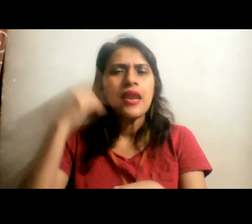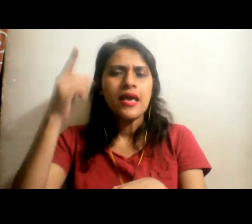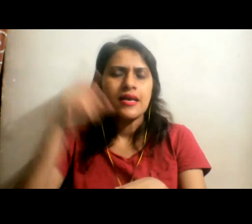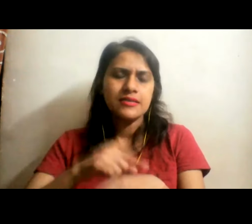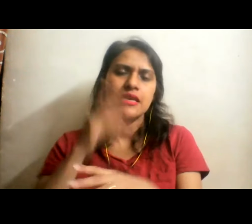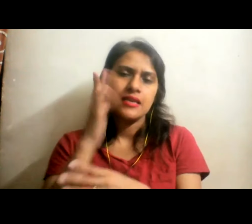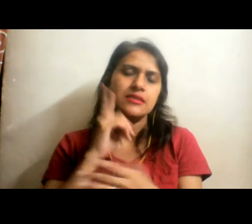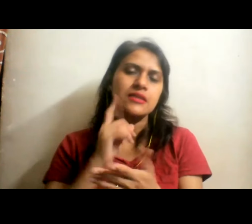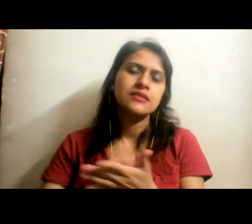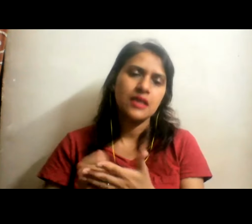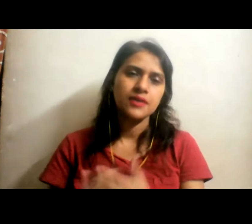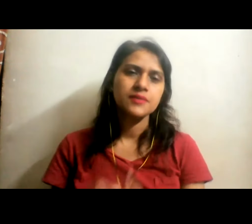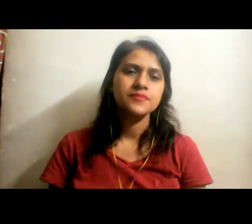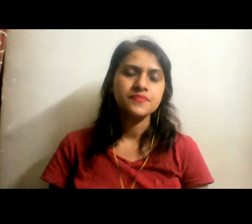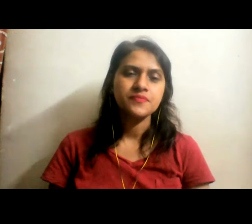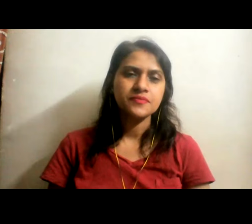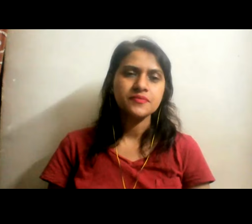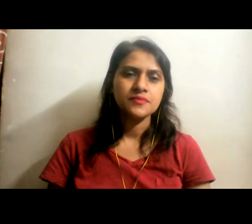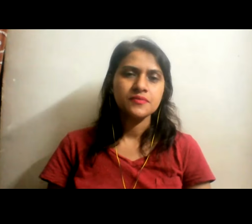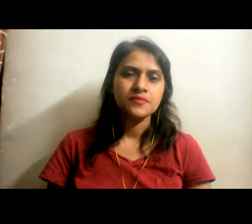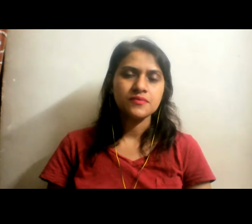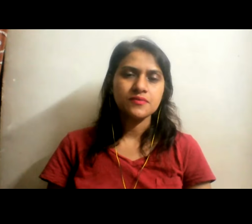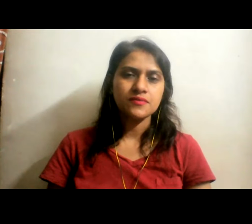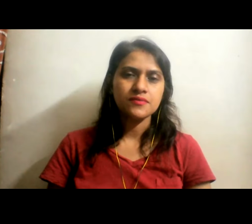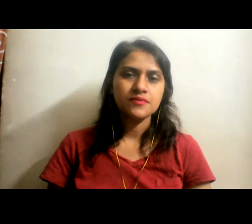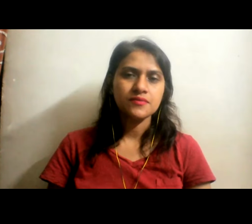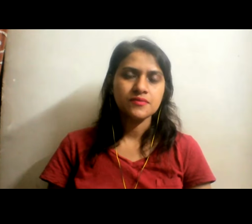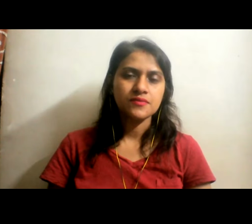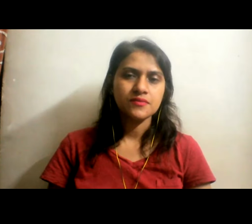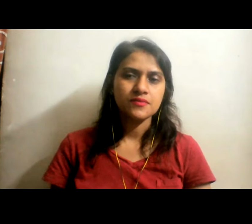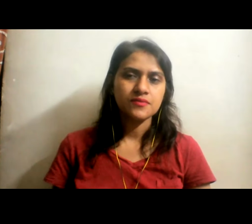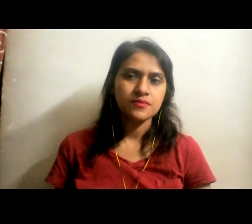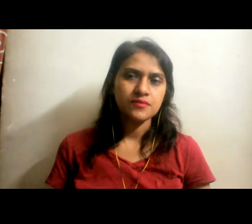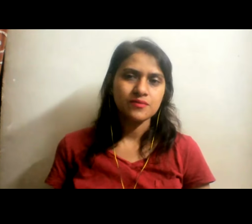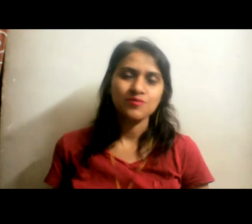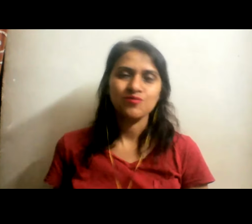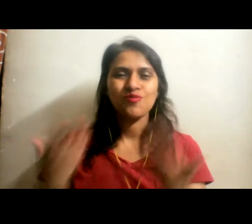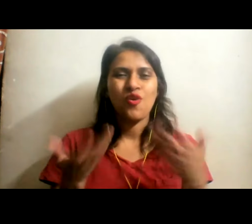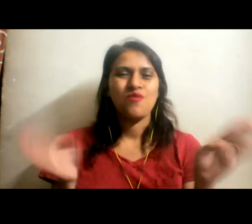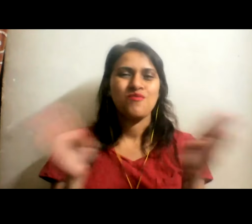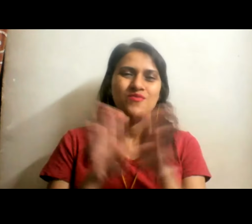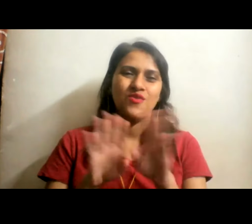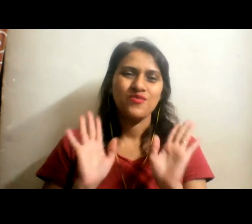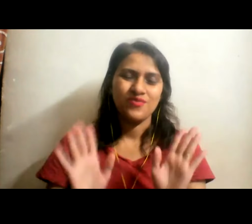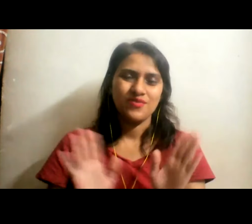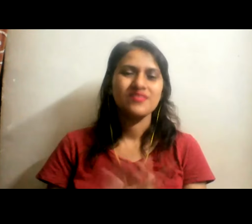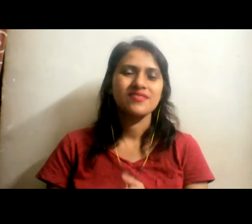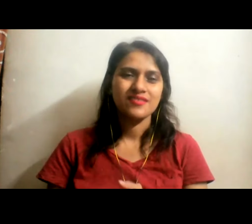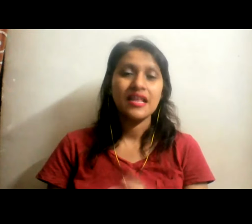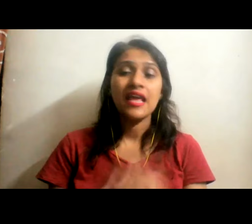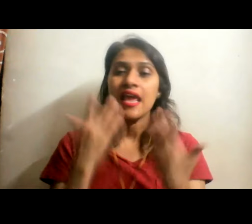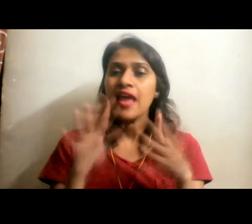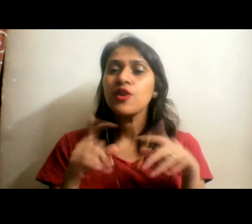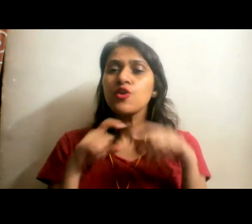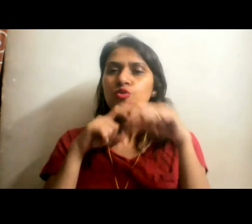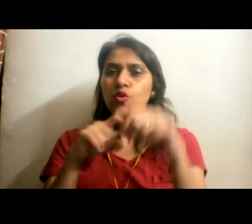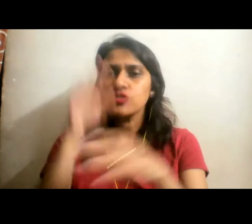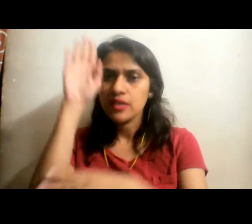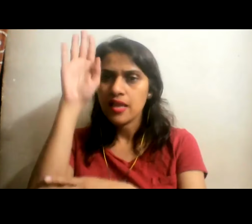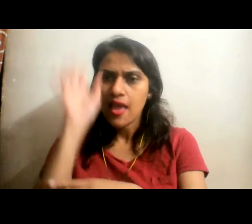And but I am getting messages for a wrap up now. So any questions, if you have one